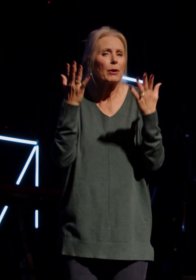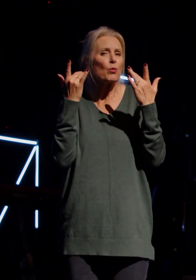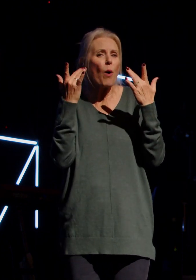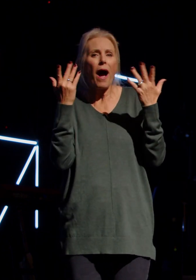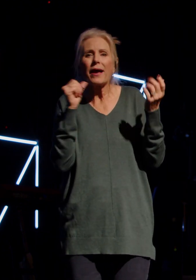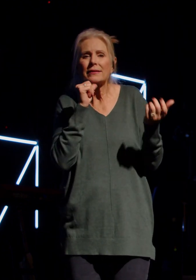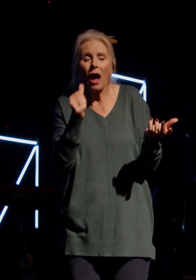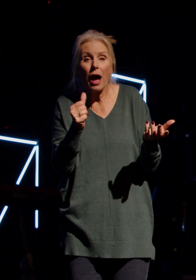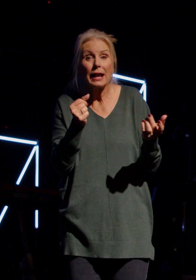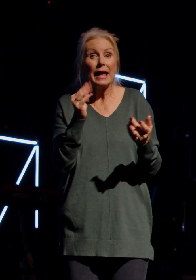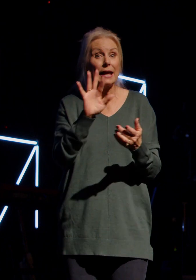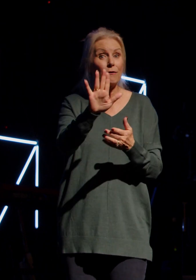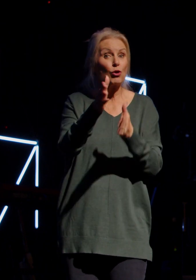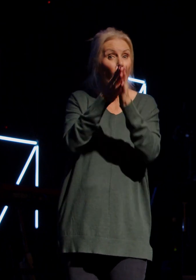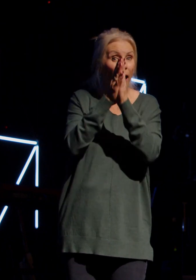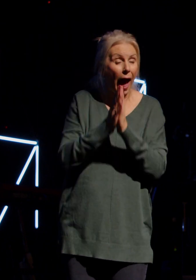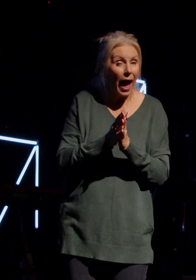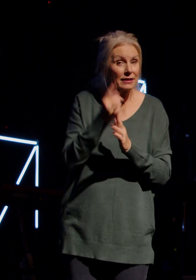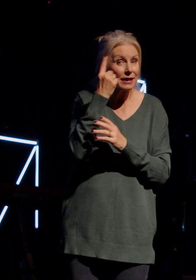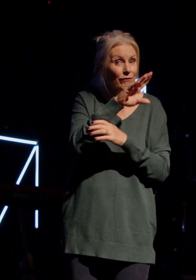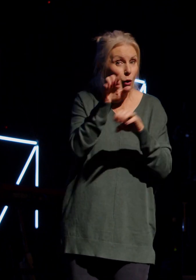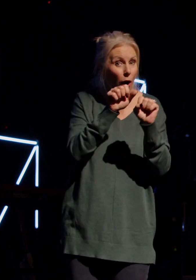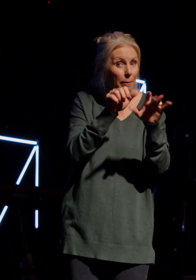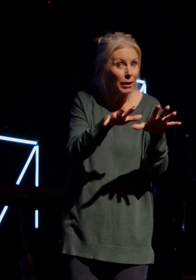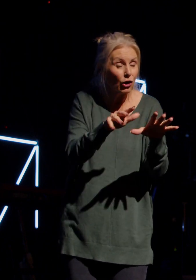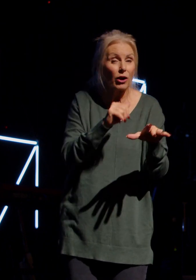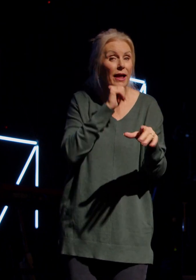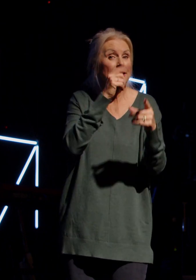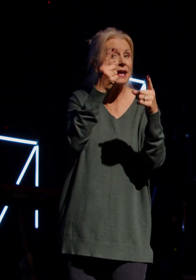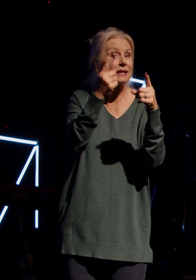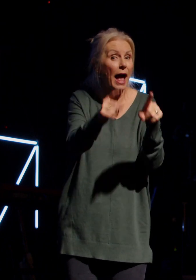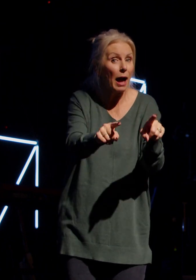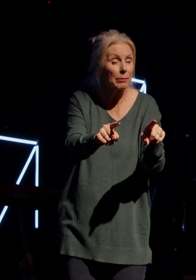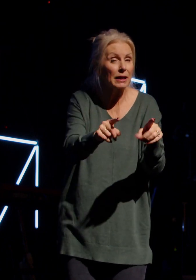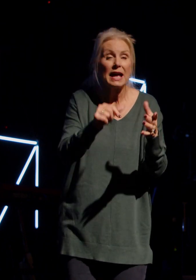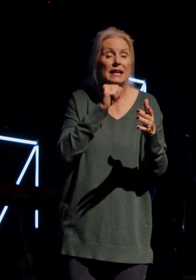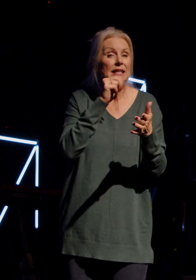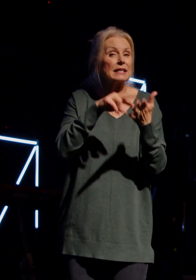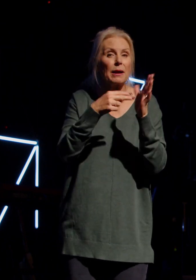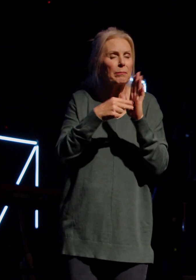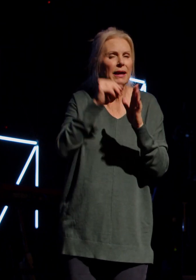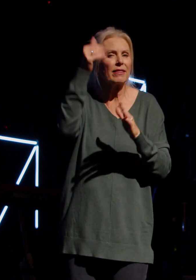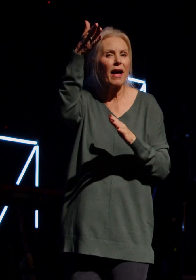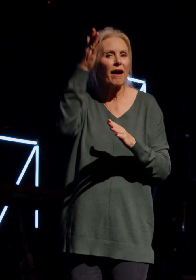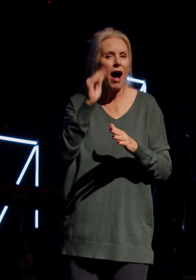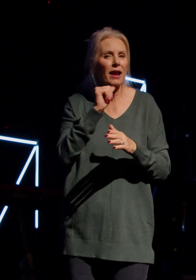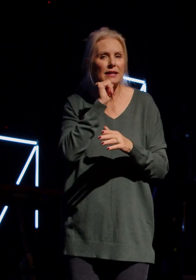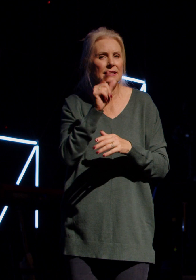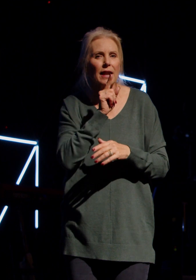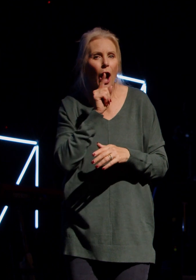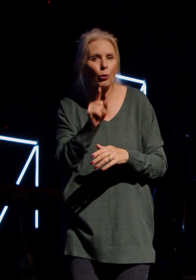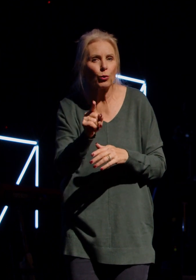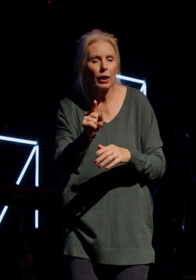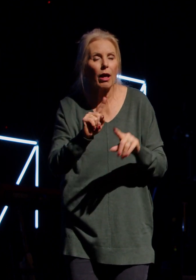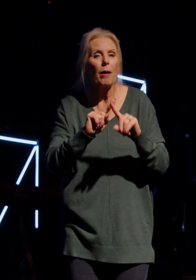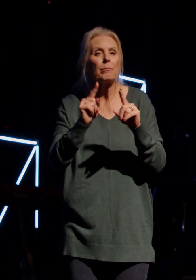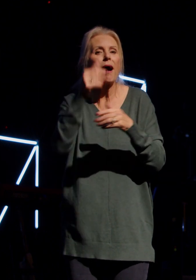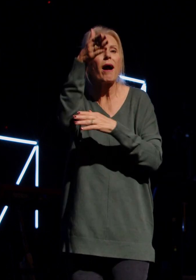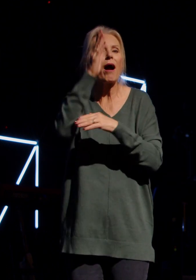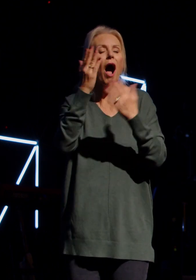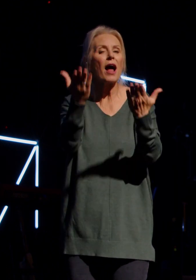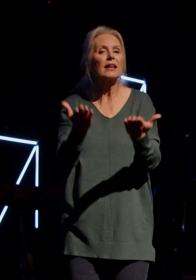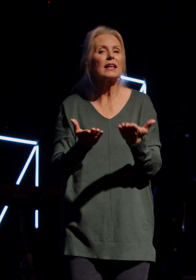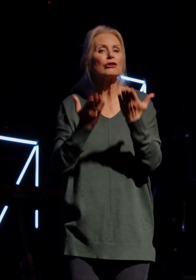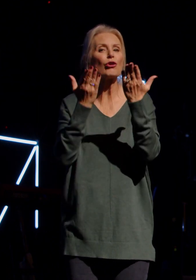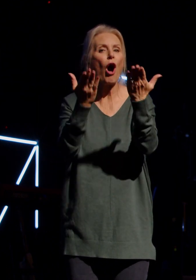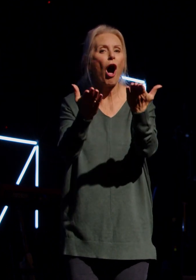Well, if you're asking for a miracle and it doesn't come, it doesn't mean that God's not real. What God does offer to each and every single one of us is forgiveness